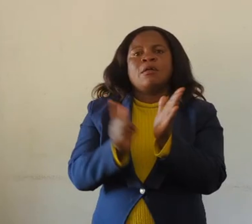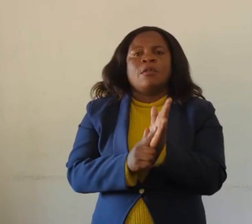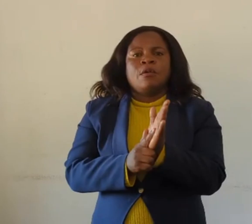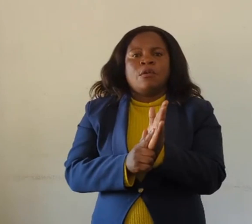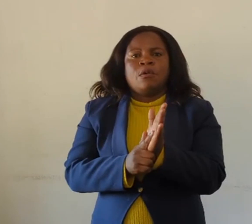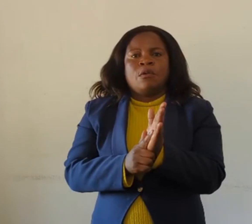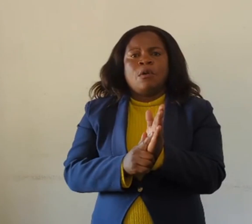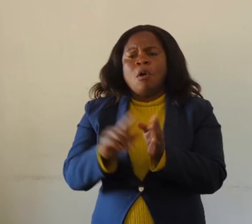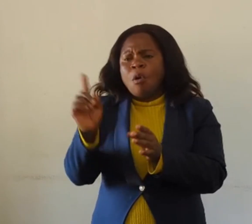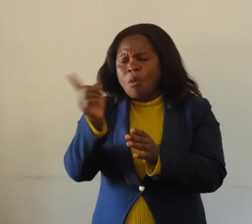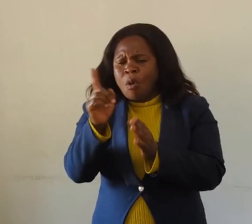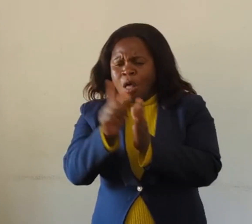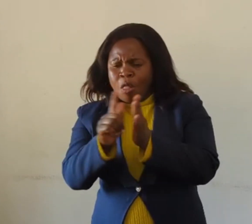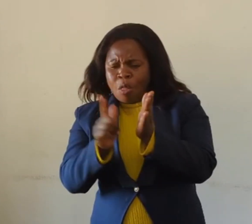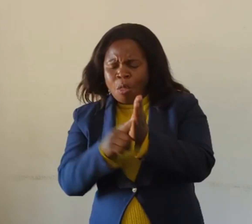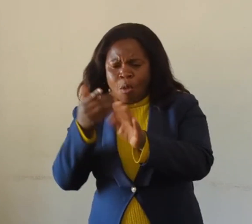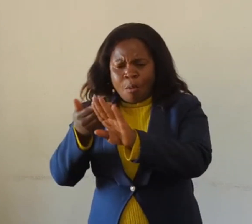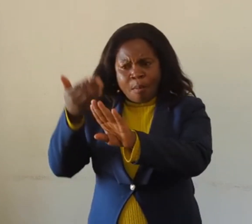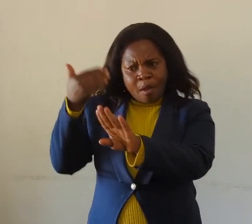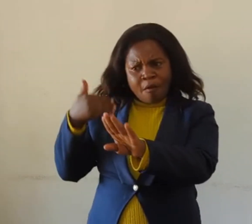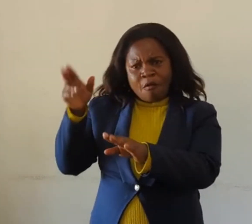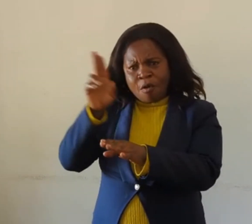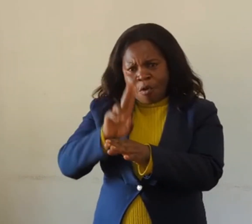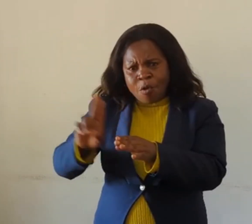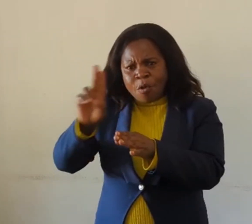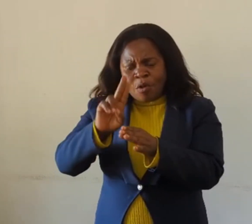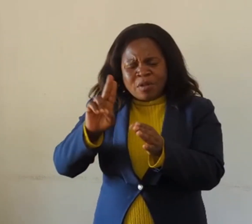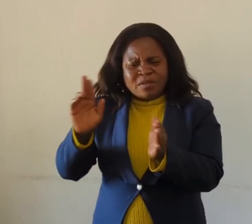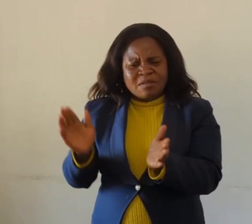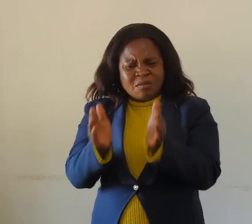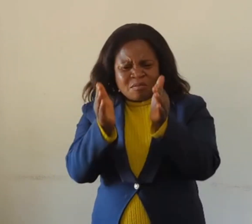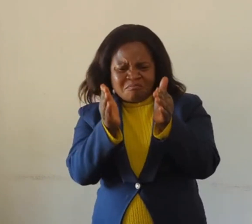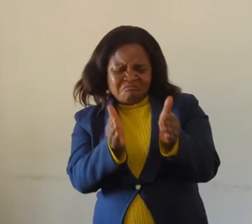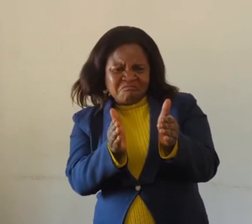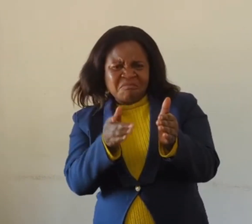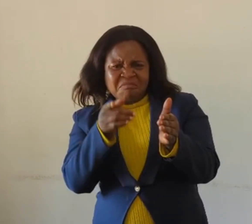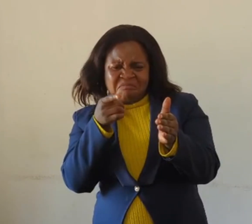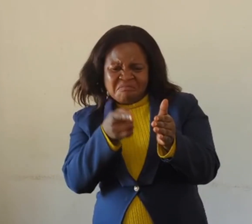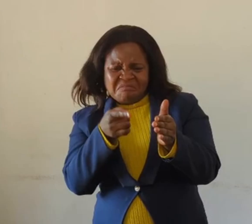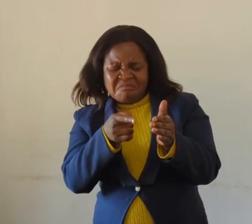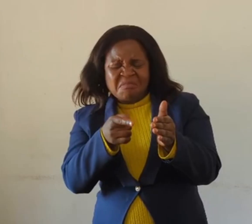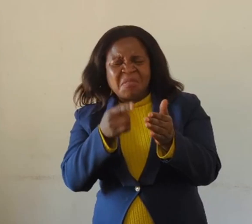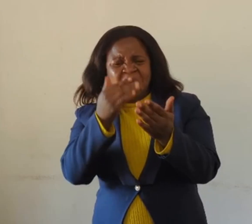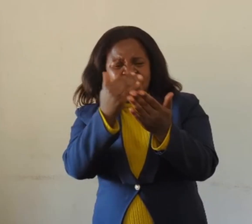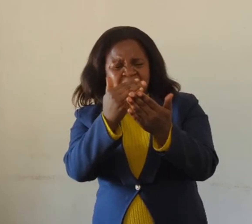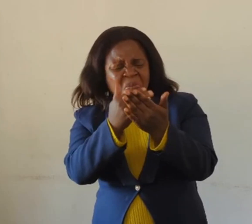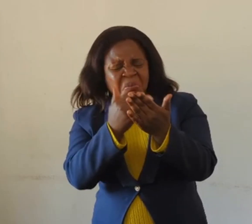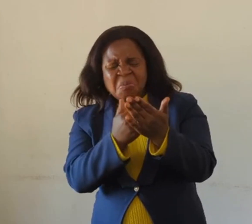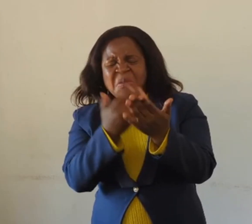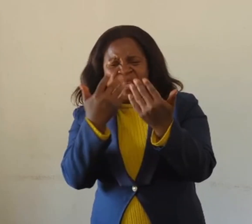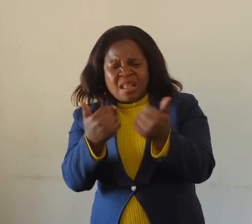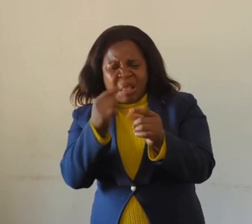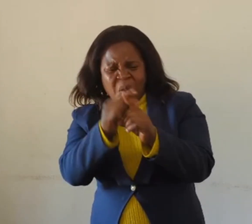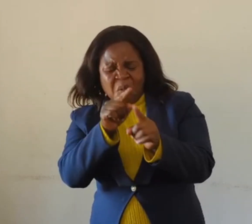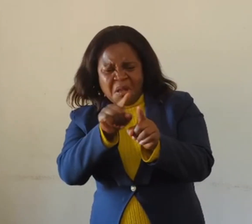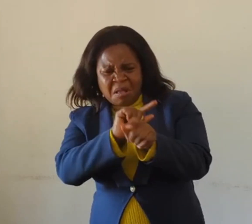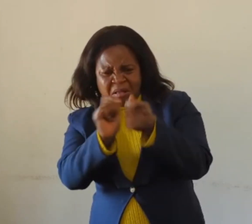the law previously used the words compartment or compartments, those words are now replaced with booth